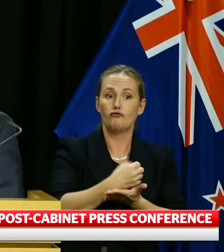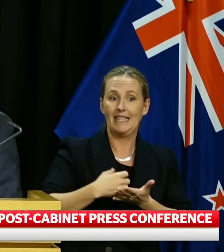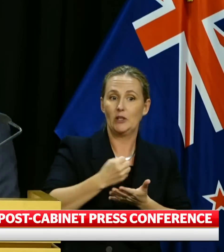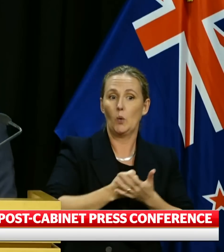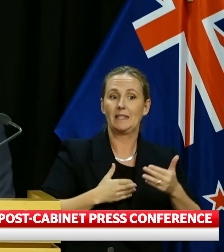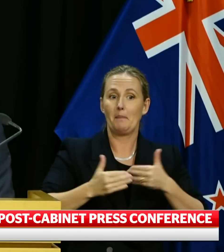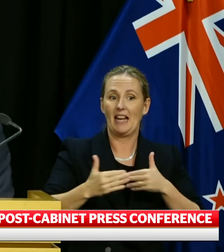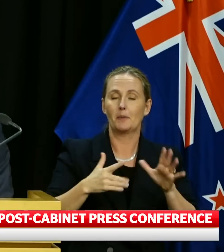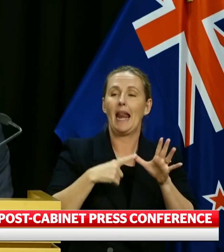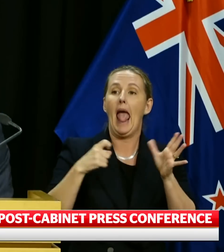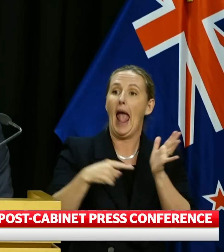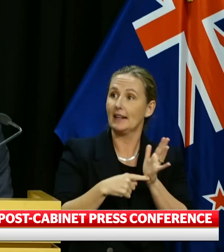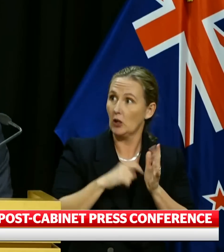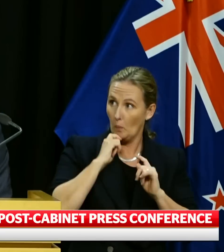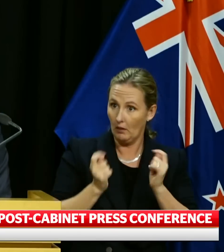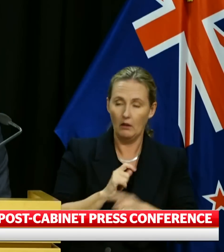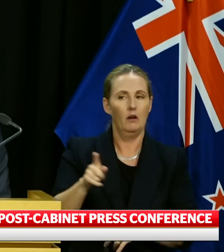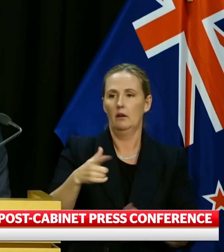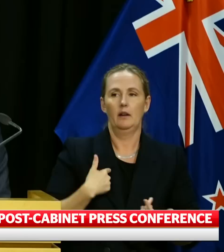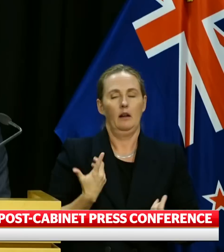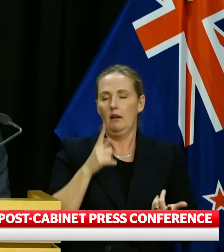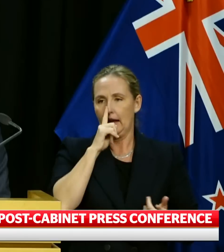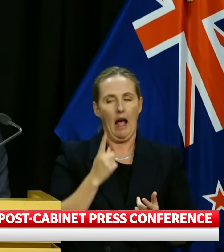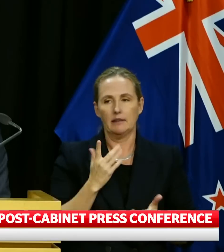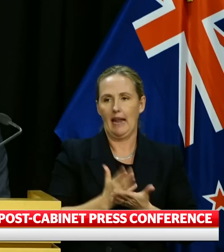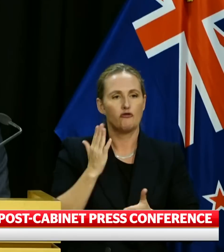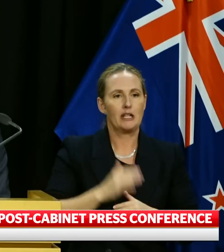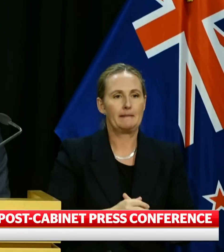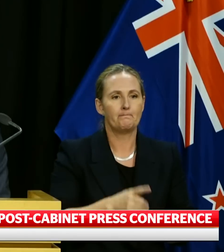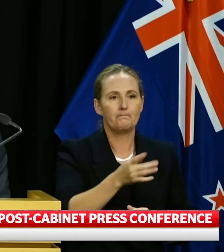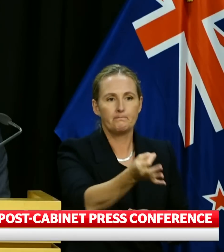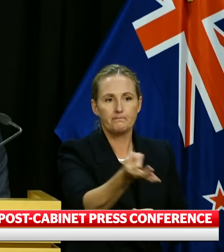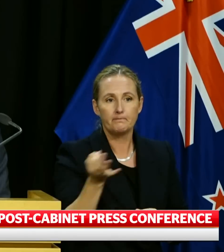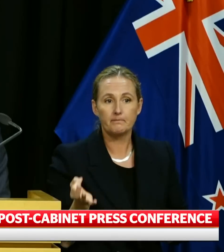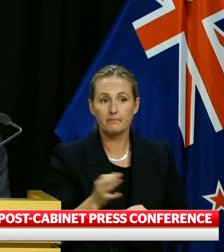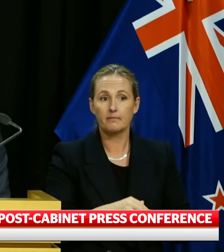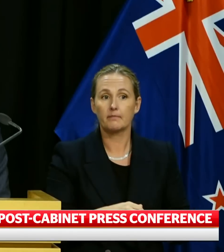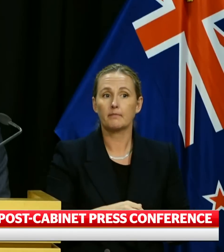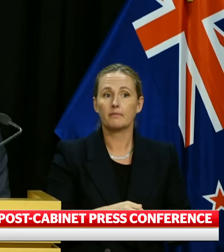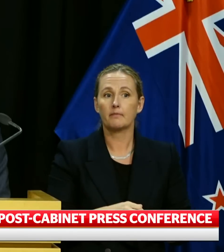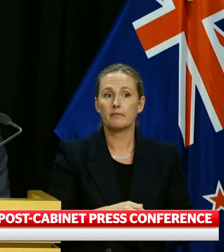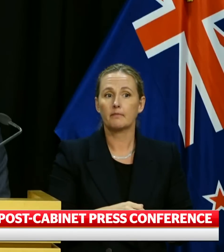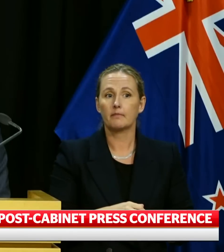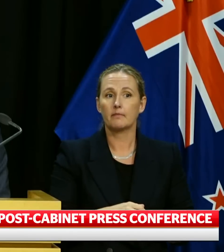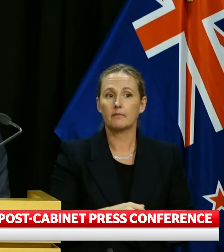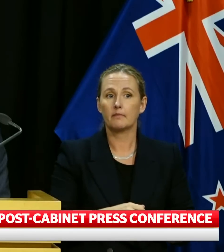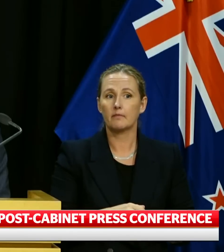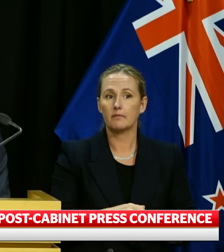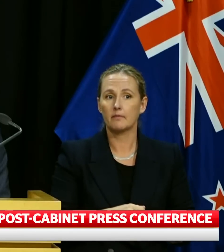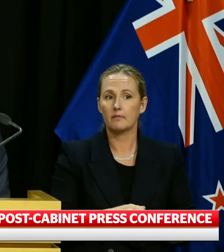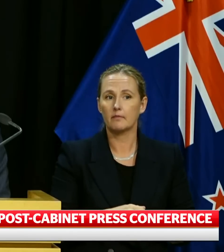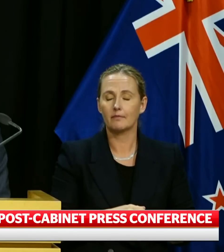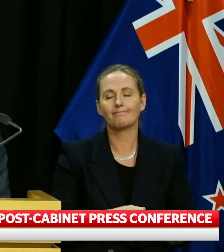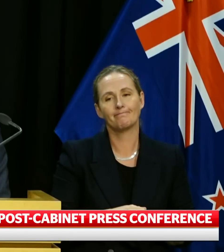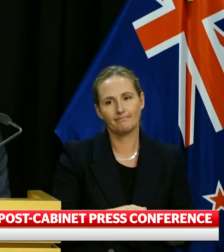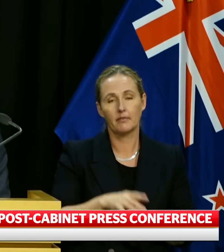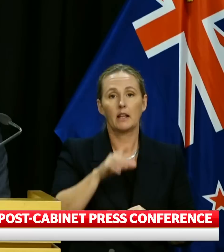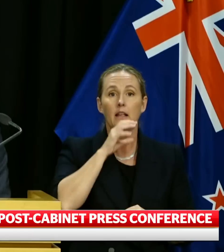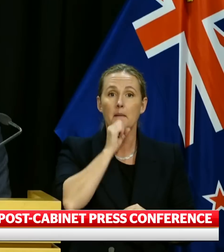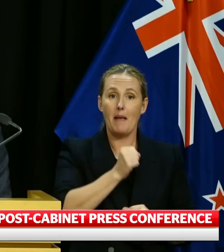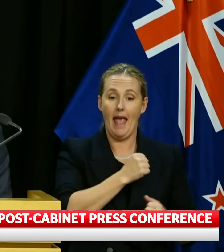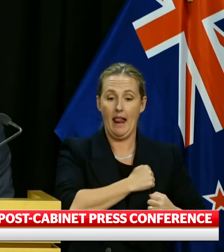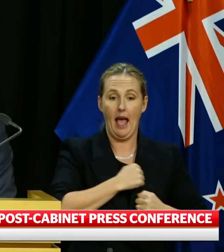Prime Minister, is the government looking at contributing funds or perhaps resources to returning Cancer Ties body back to New